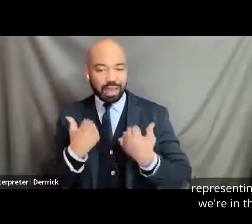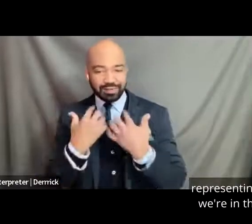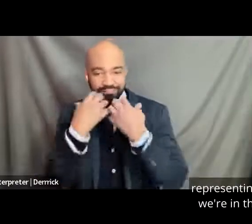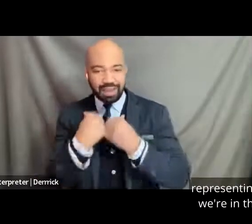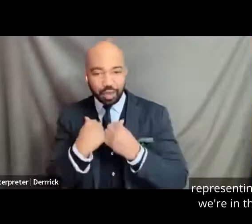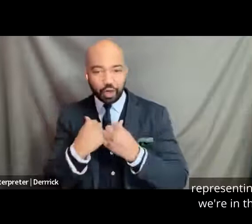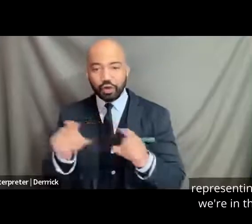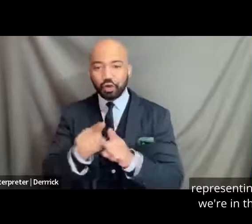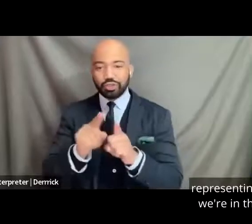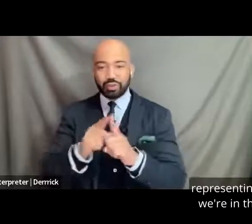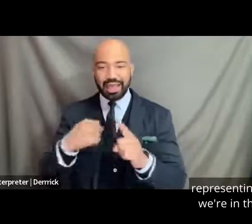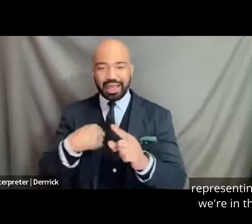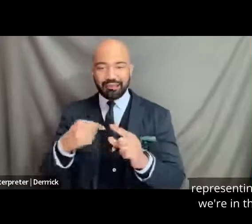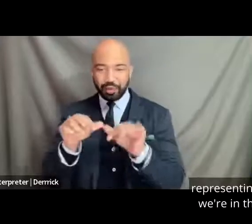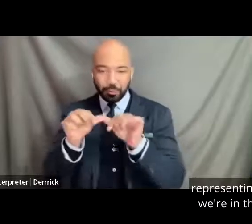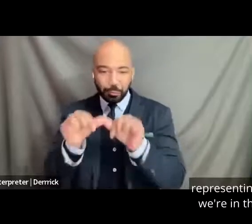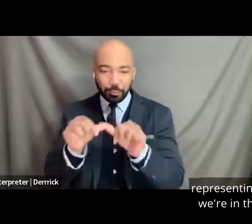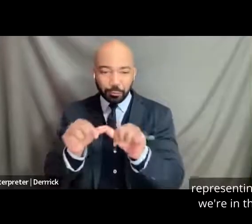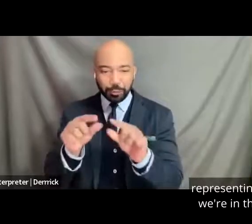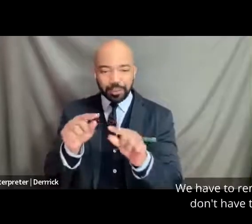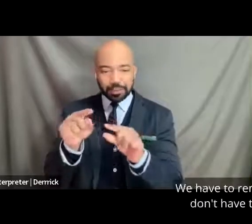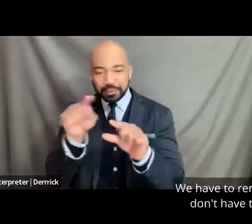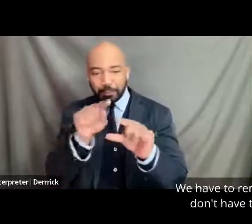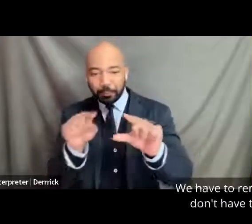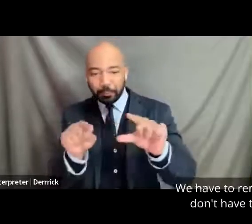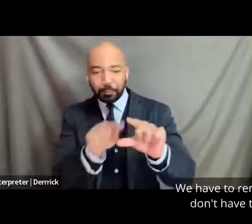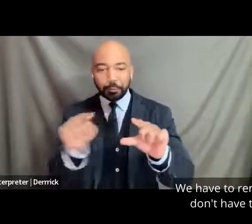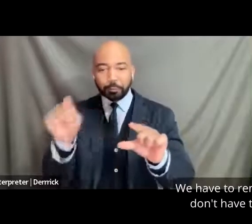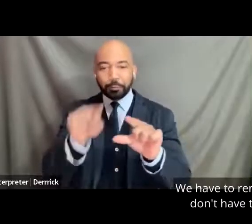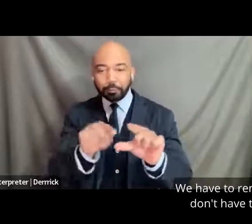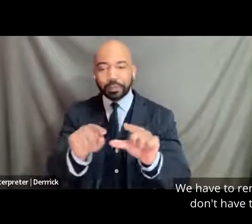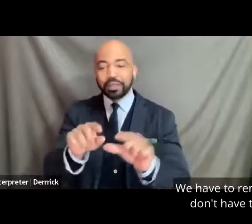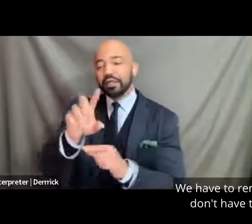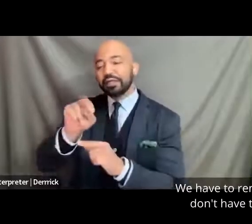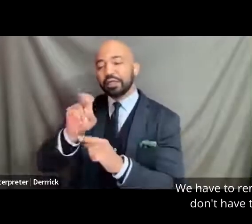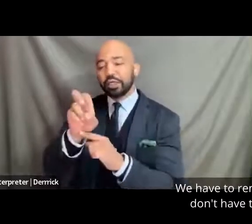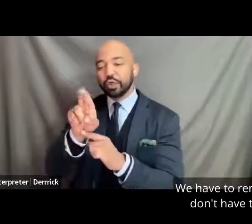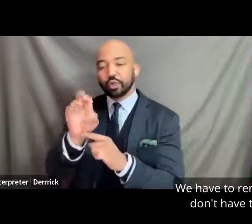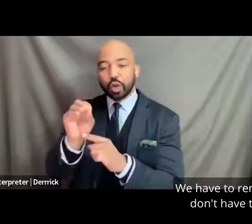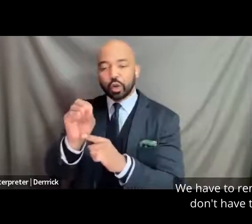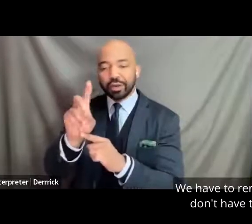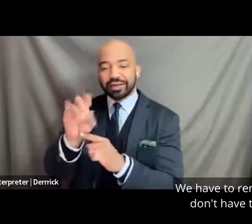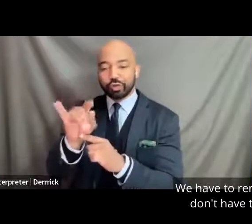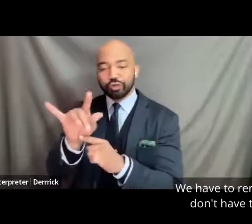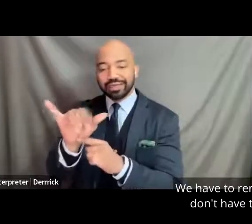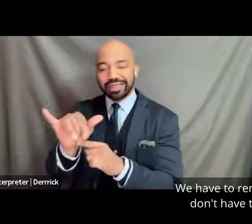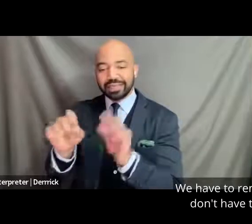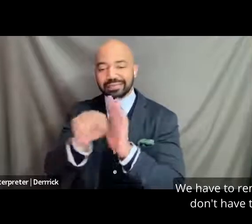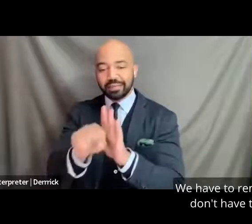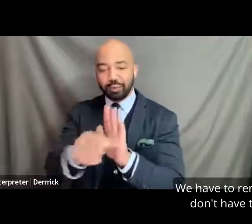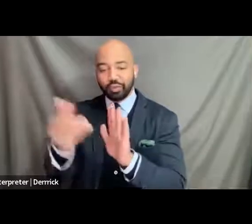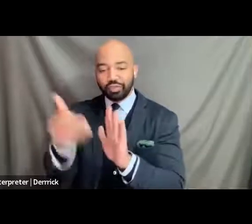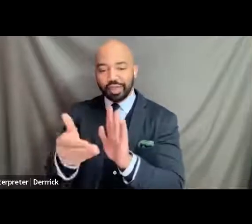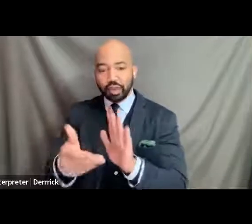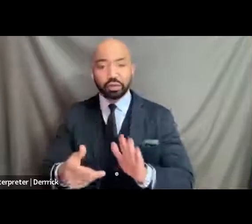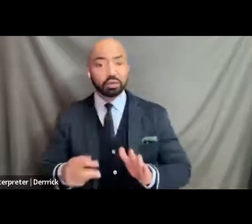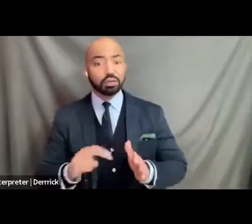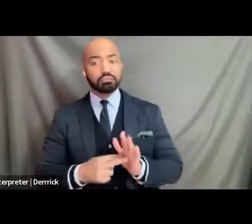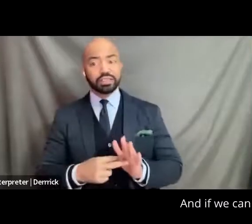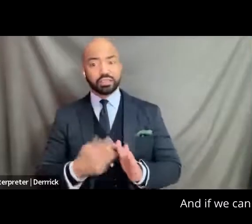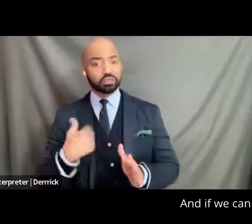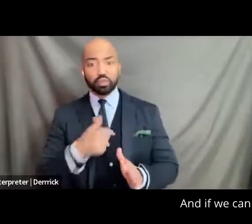know again we're in this together um we have to remember that this fight that we don't have to fight alone